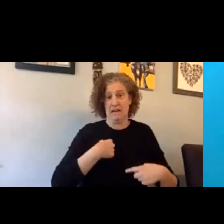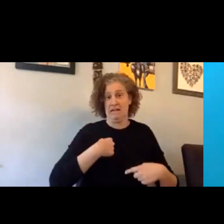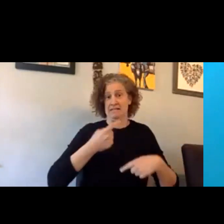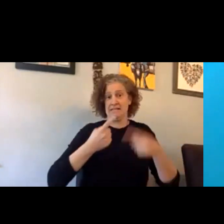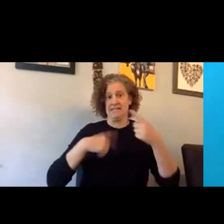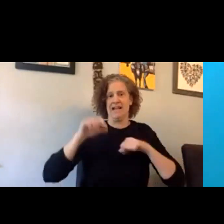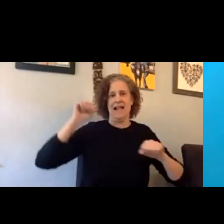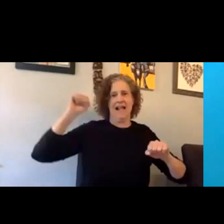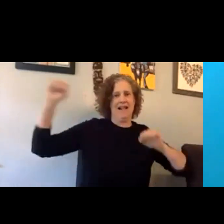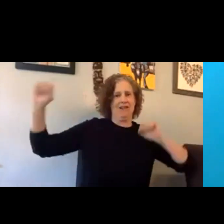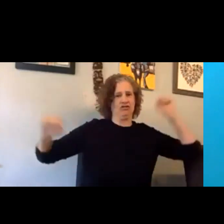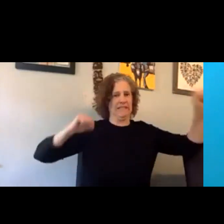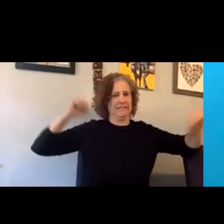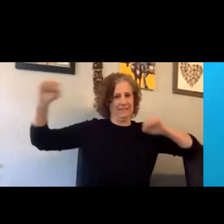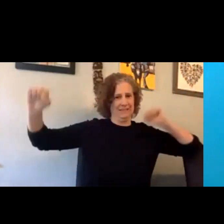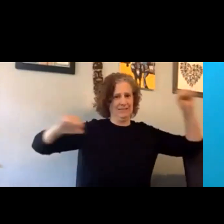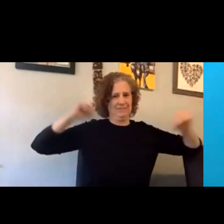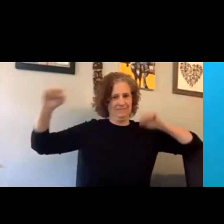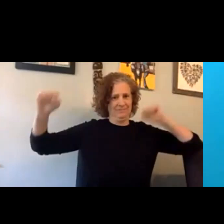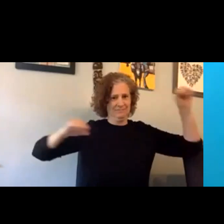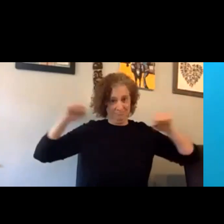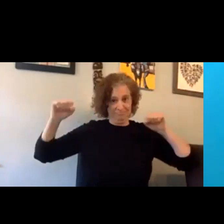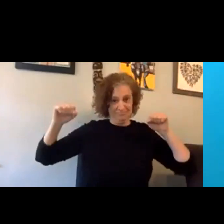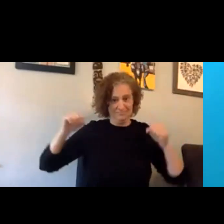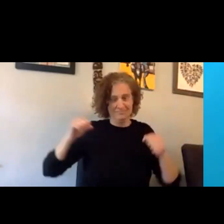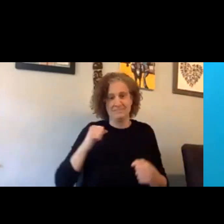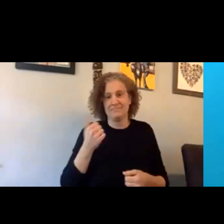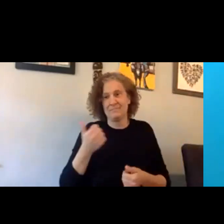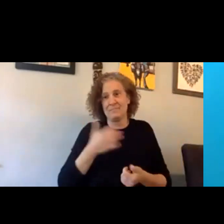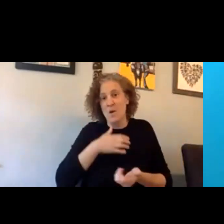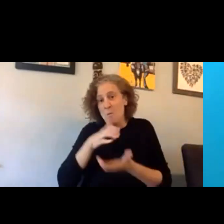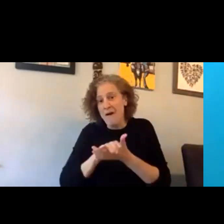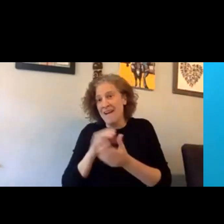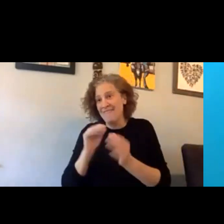Exercise. So there are two different signs for exercise. I sign exercise like this.